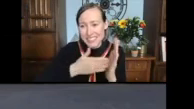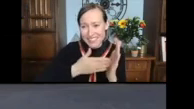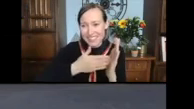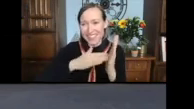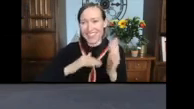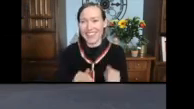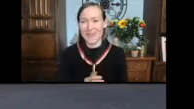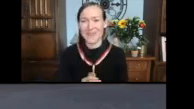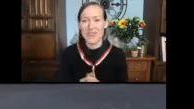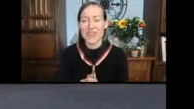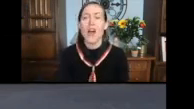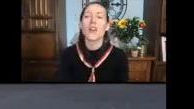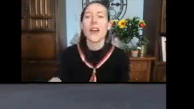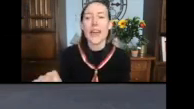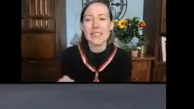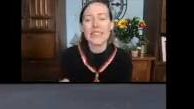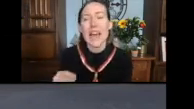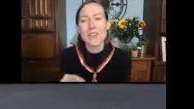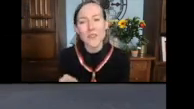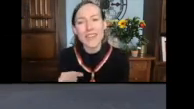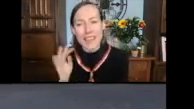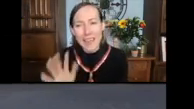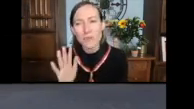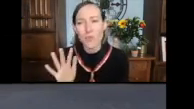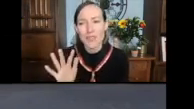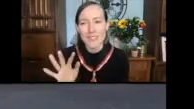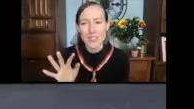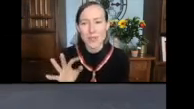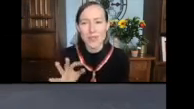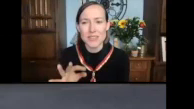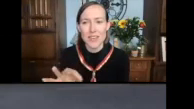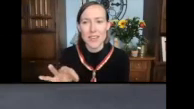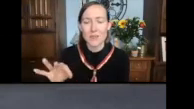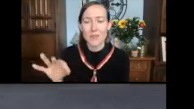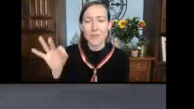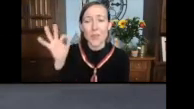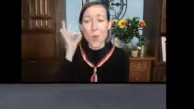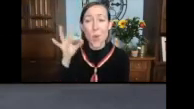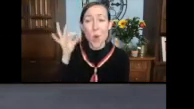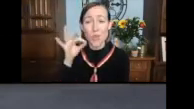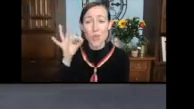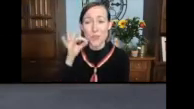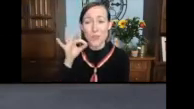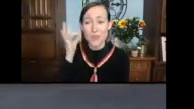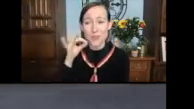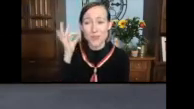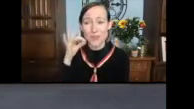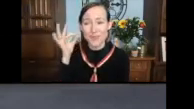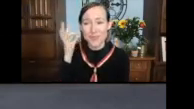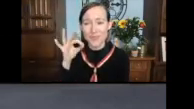Cheese. Oh, and I feel like everyone needs to know this sign. Water.